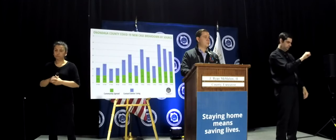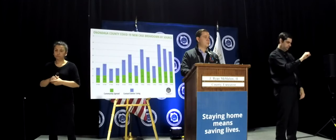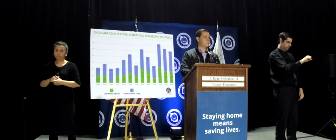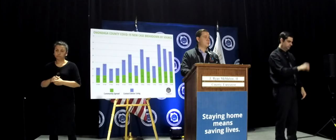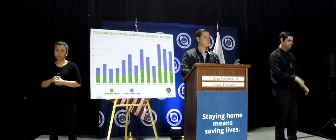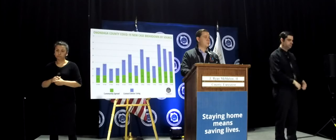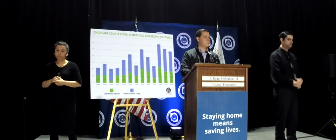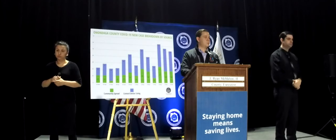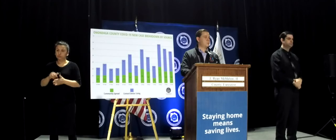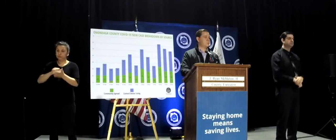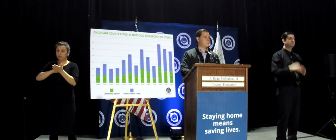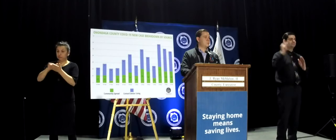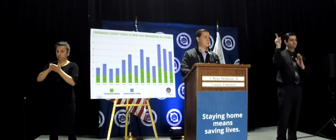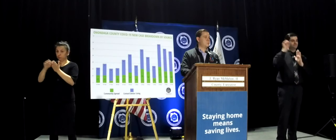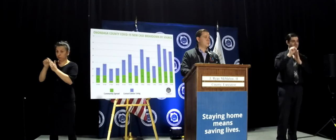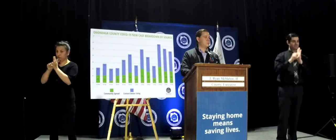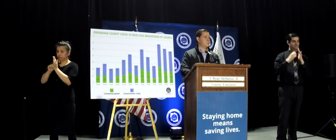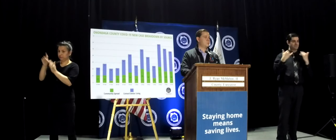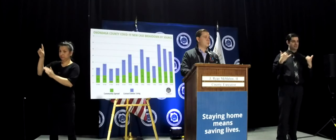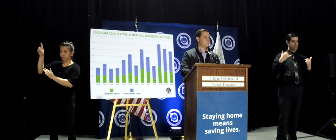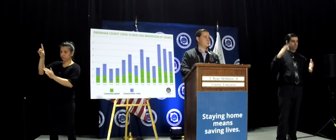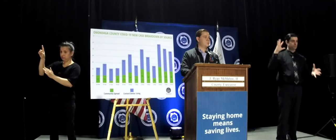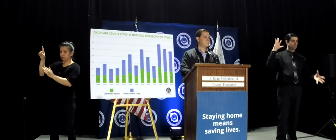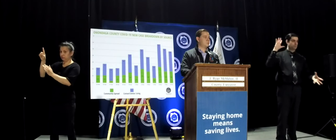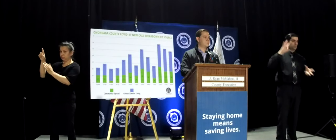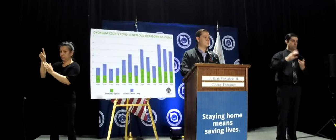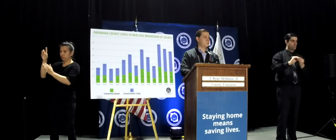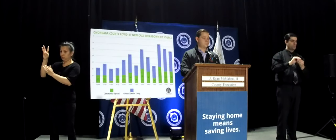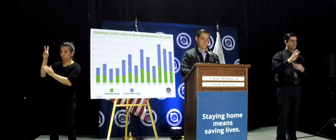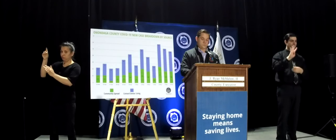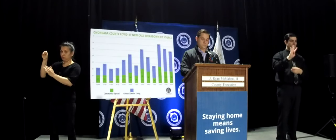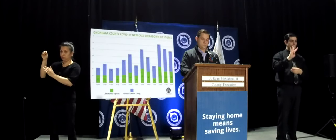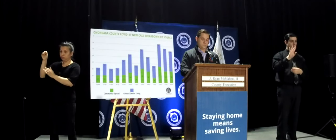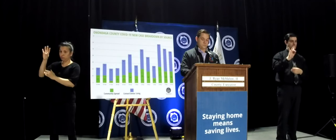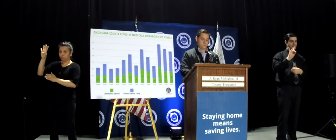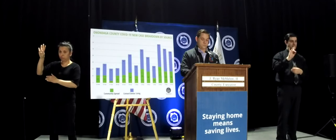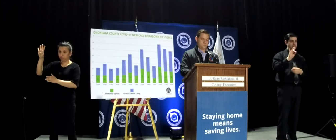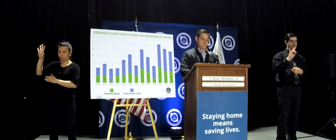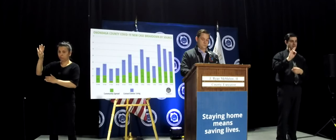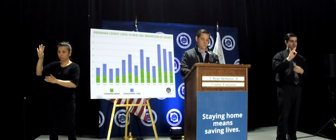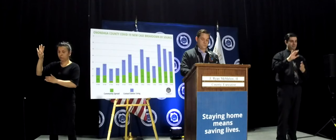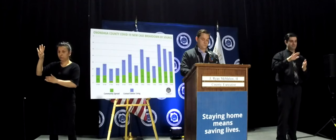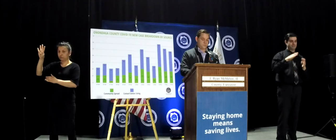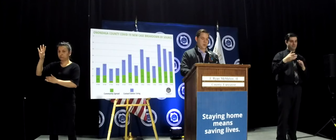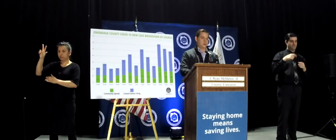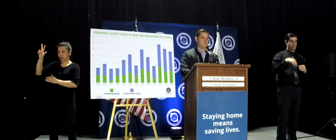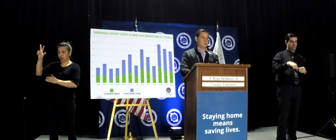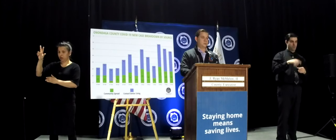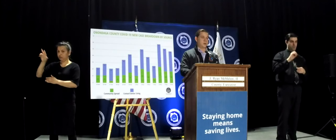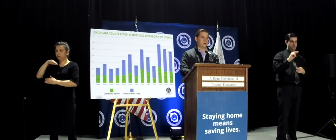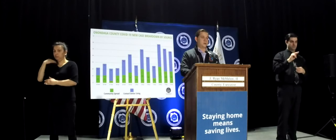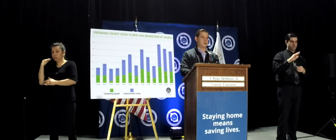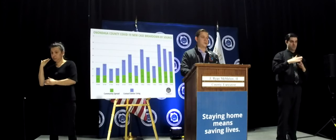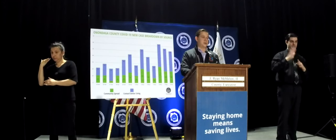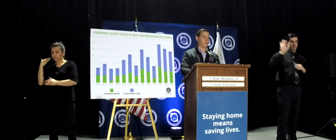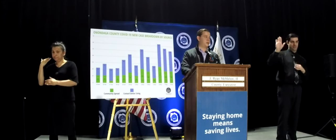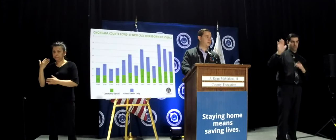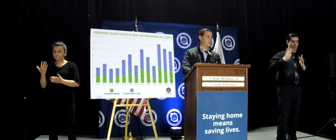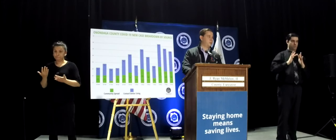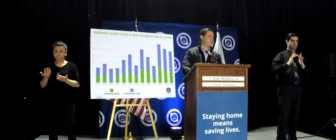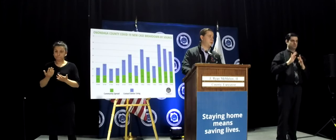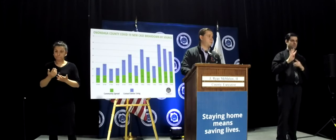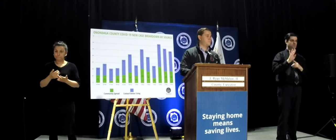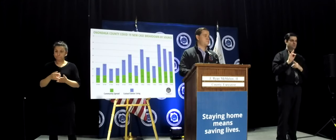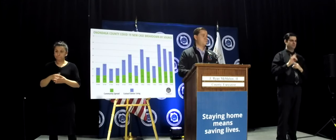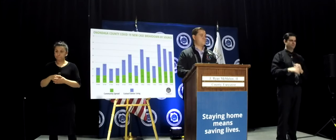right now, has the total number of 48 deaths for Onondaga County on the website. I don't understand where they